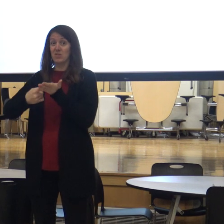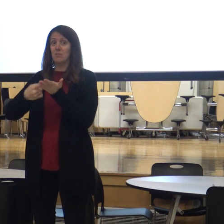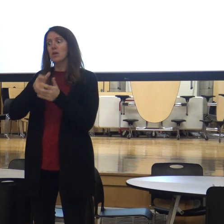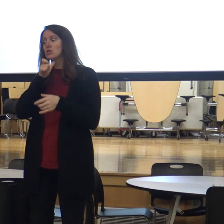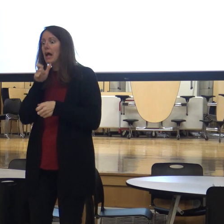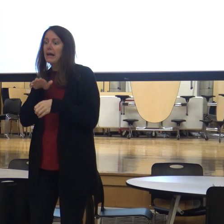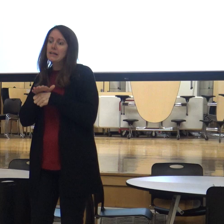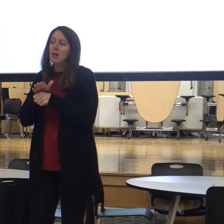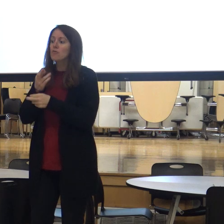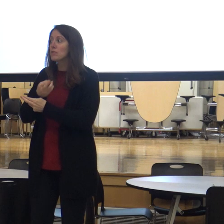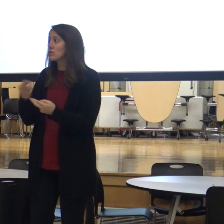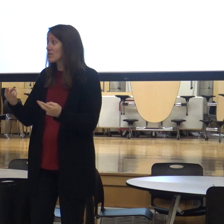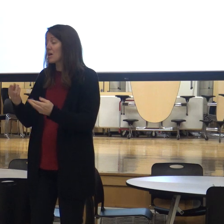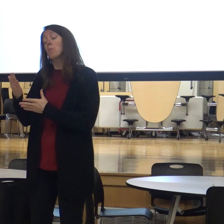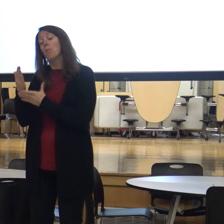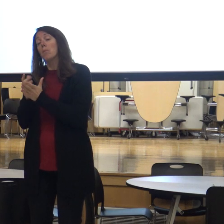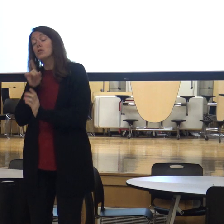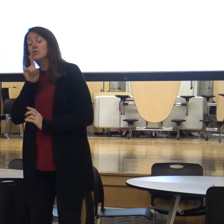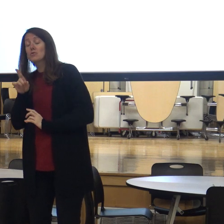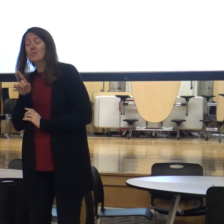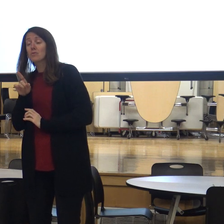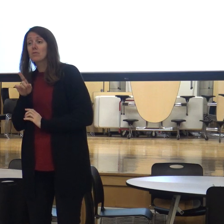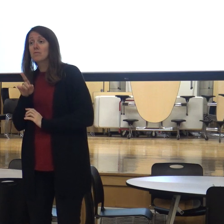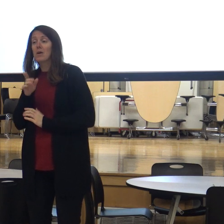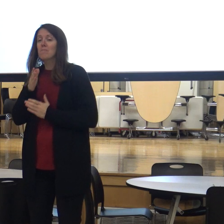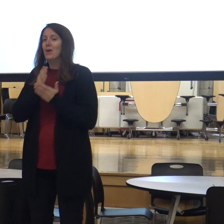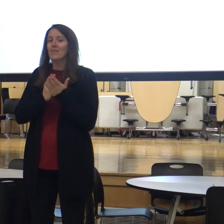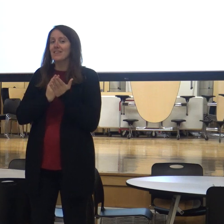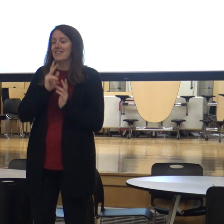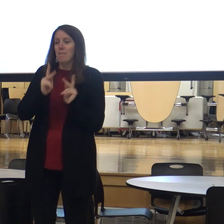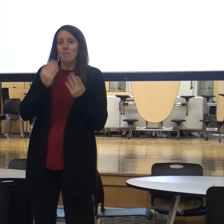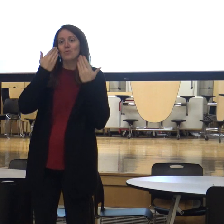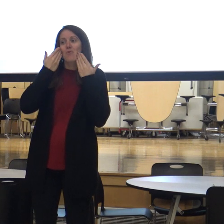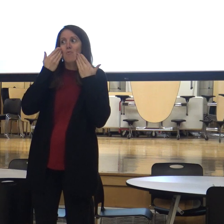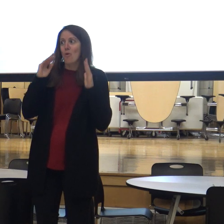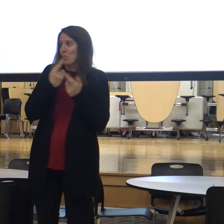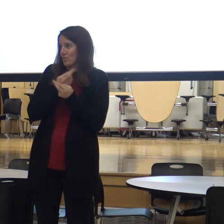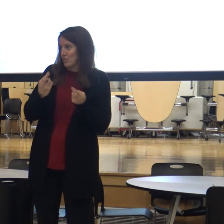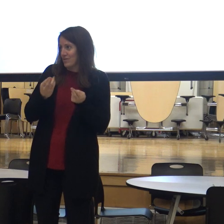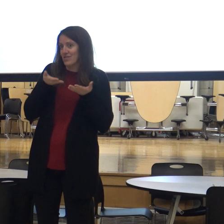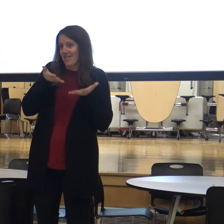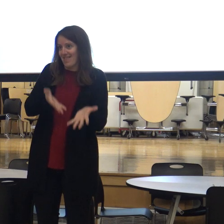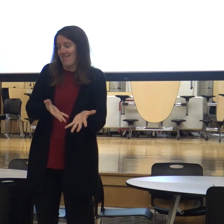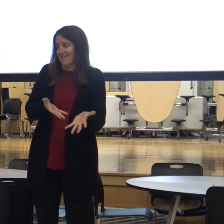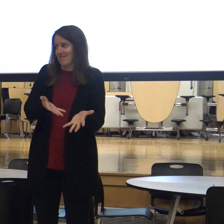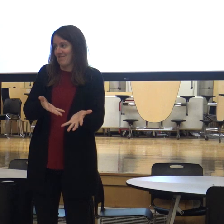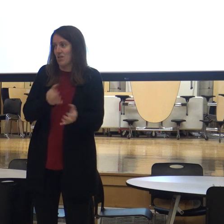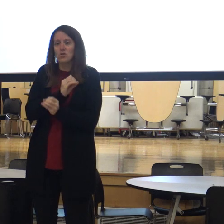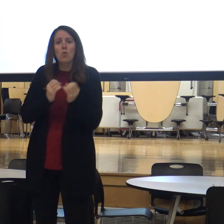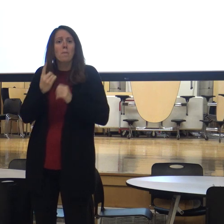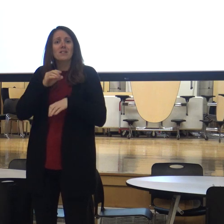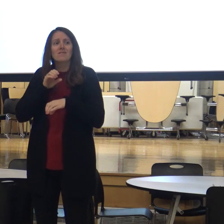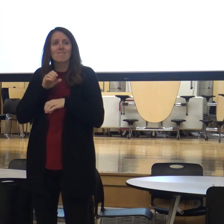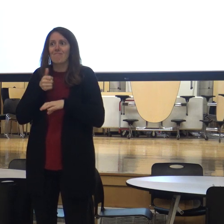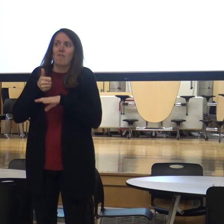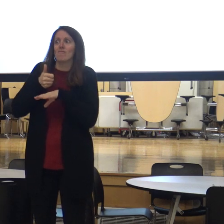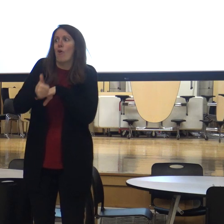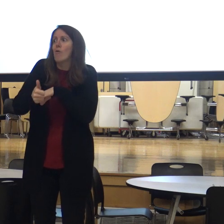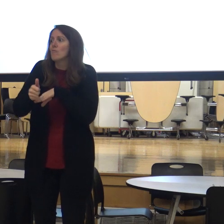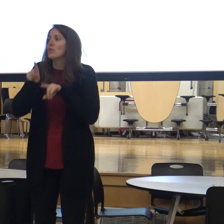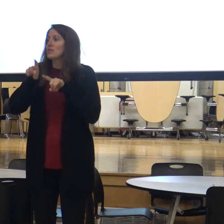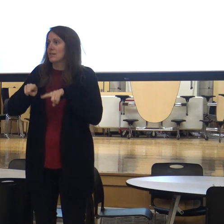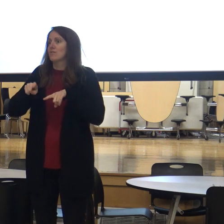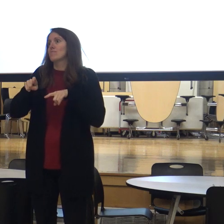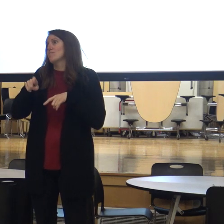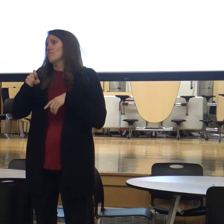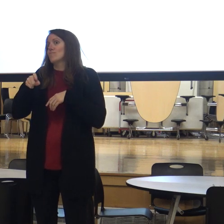resources. Part of that is true. Part of it is people don't know what all the resources are. It's not anyone's fault. We just need to do a better job of getting it out